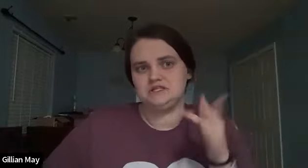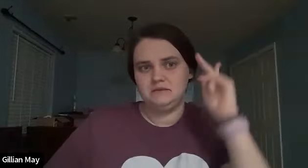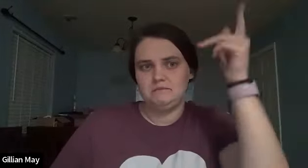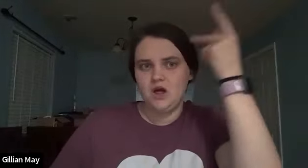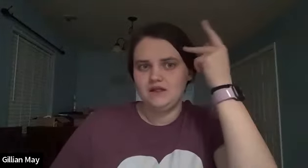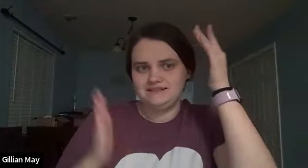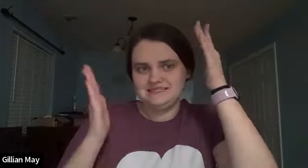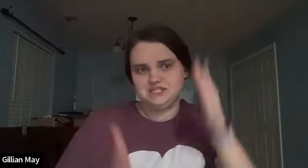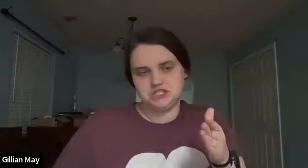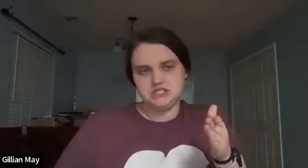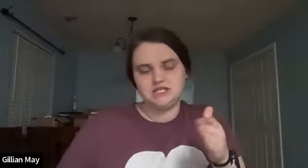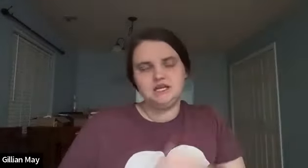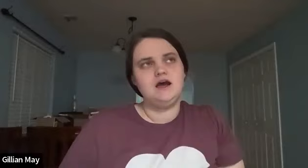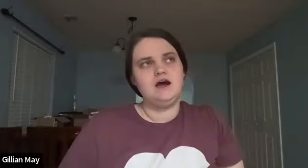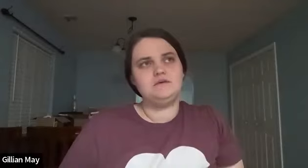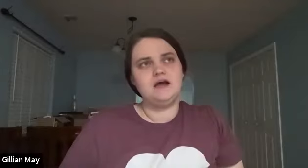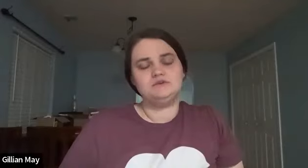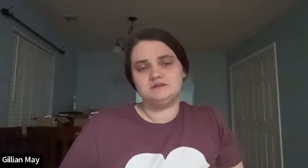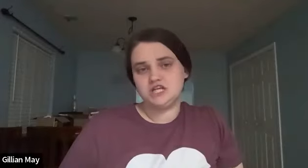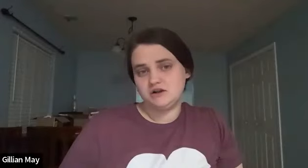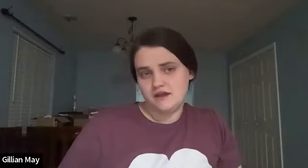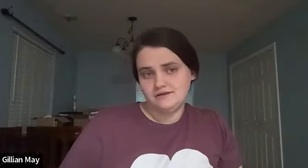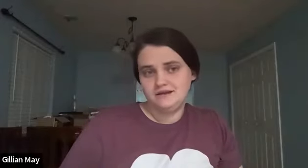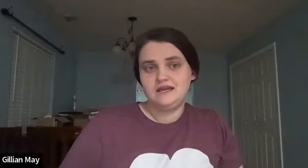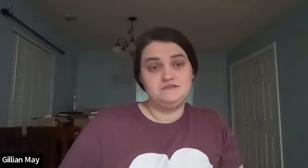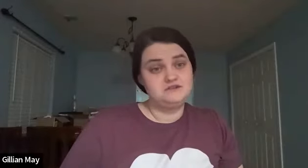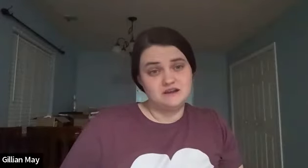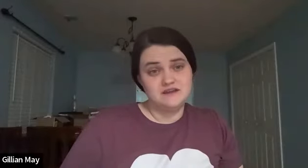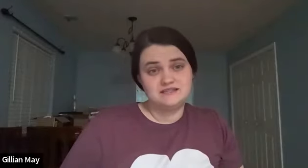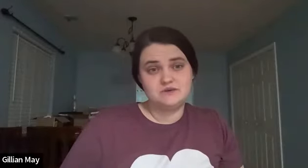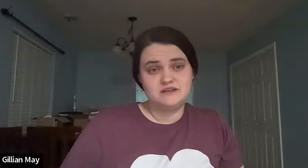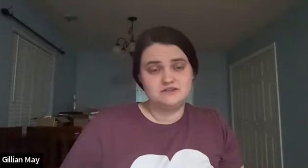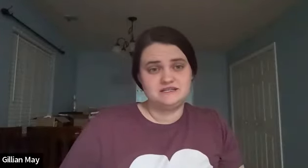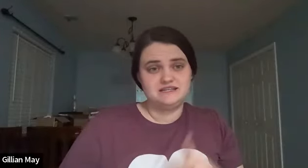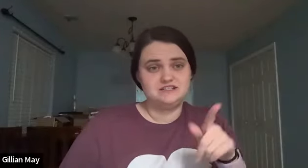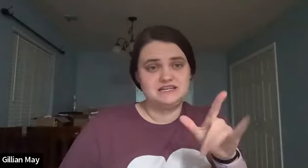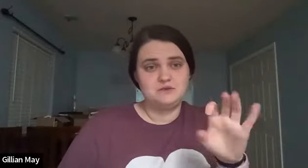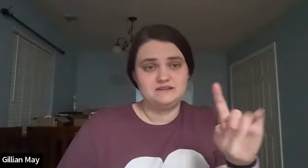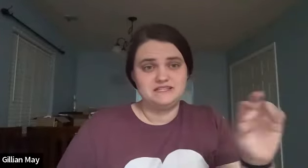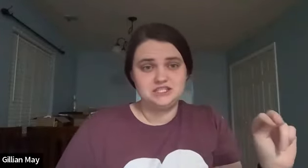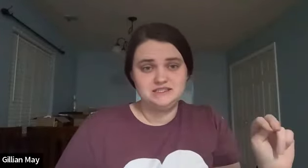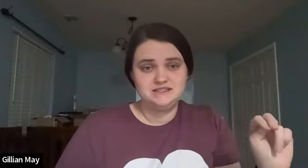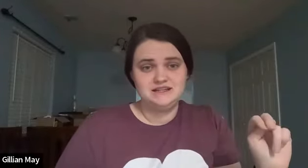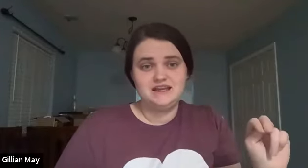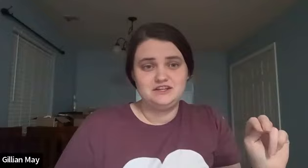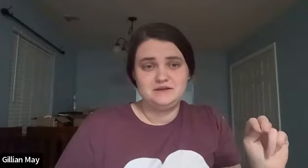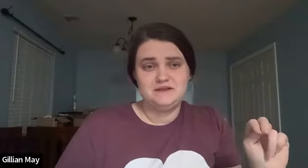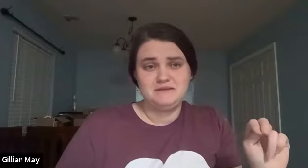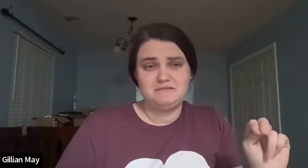Person. Politician. I will double check on that. If you sign that and someone gives you crazy, I just say it's politician, and then you can be like,